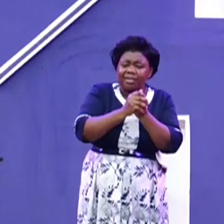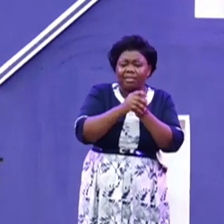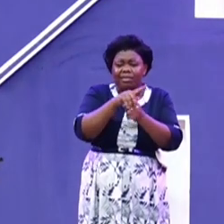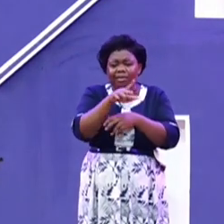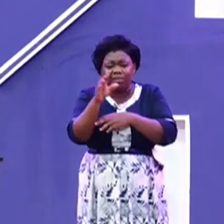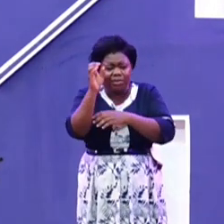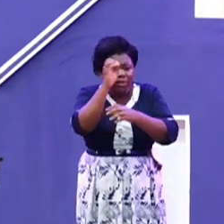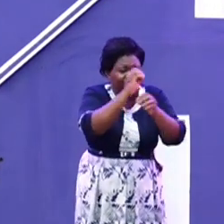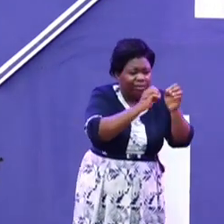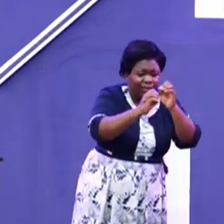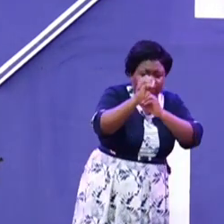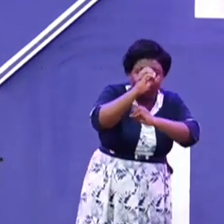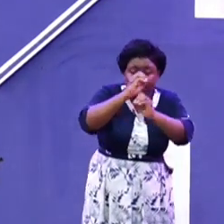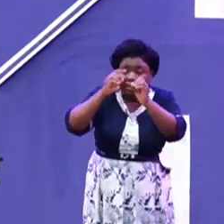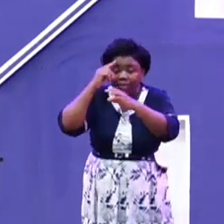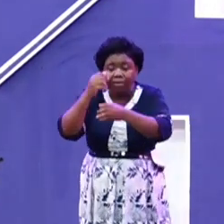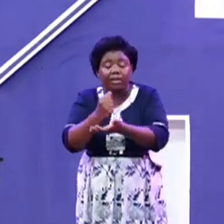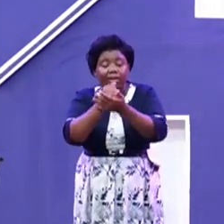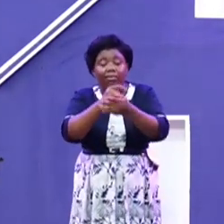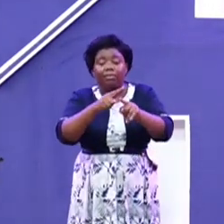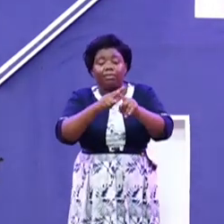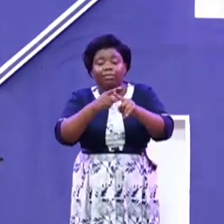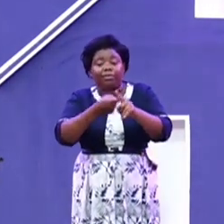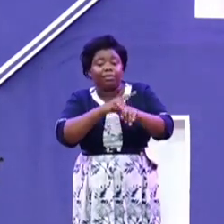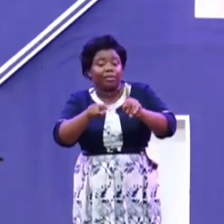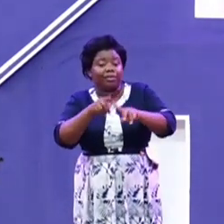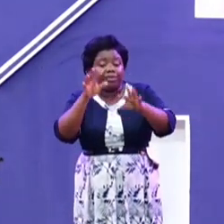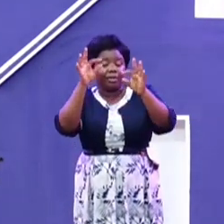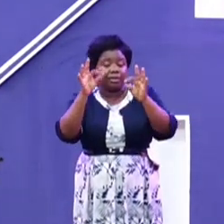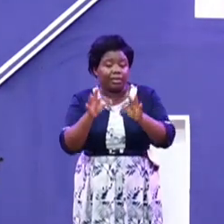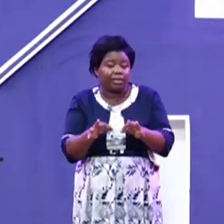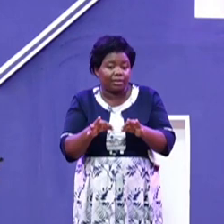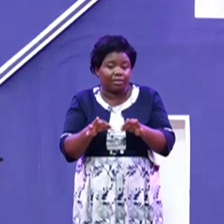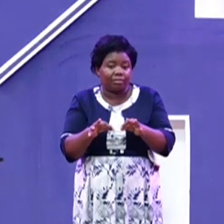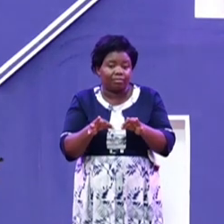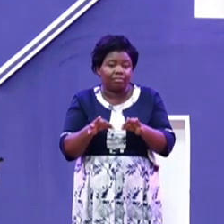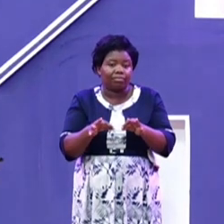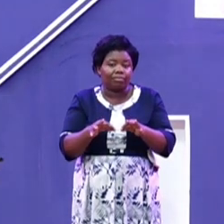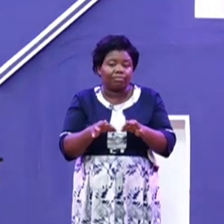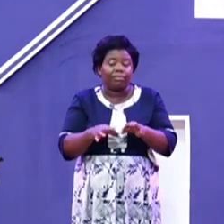Him. Which causes you to start seeking for help from other